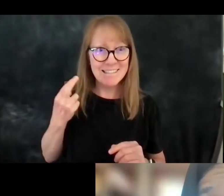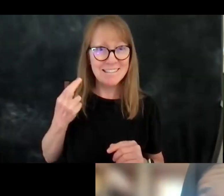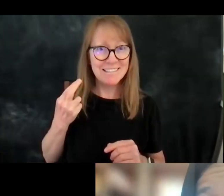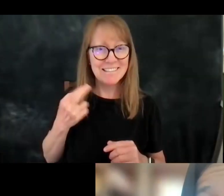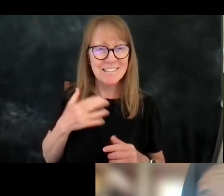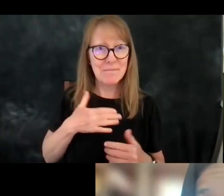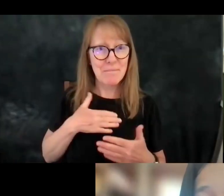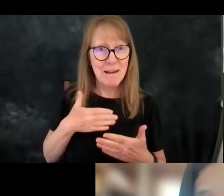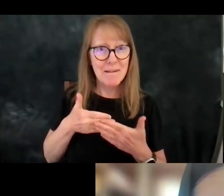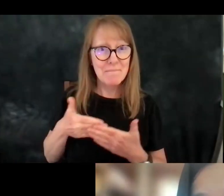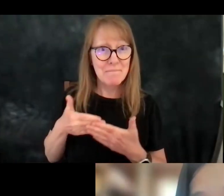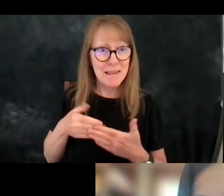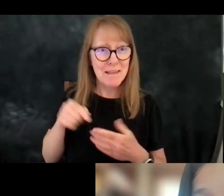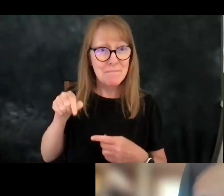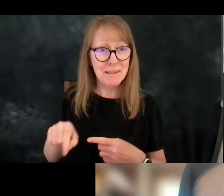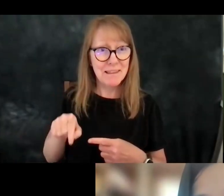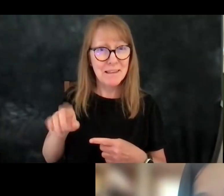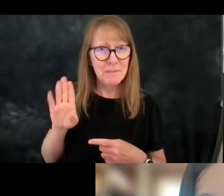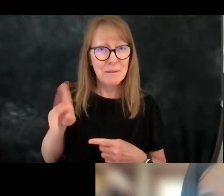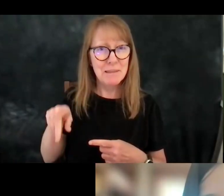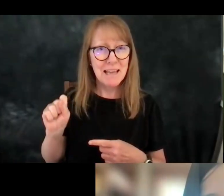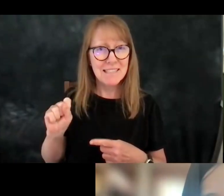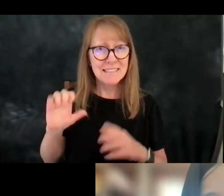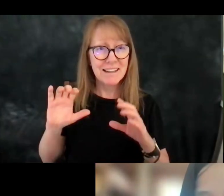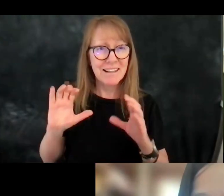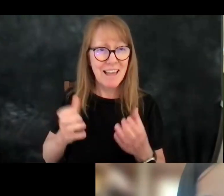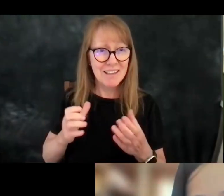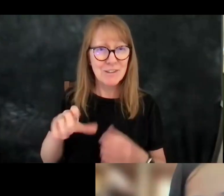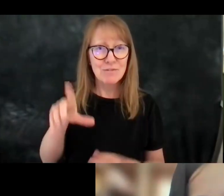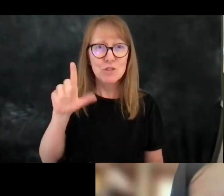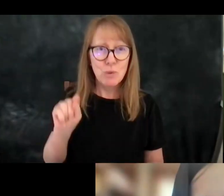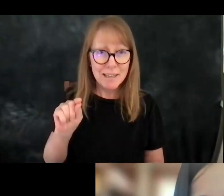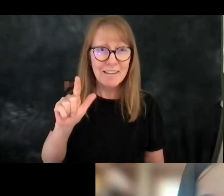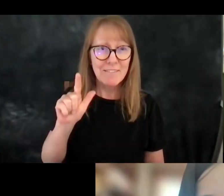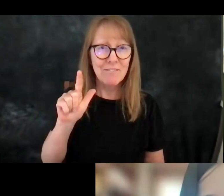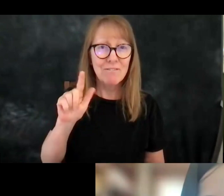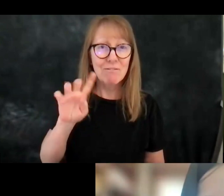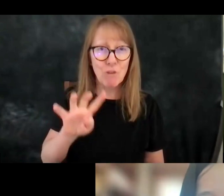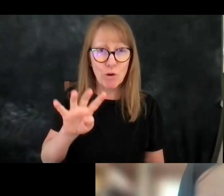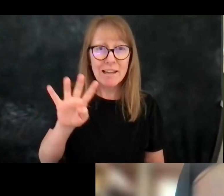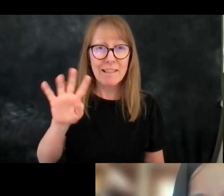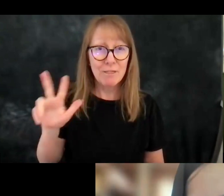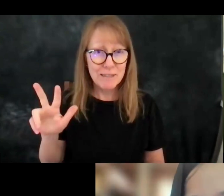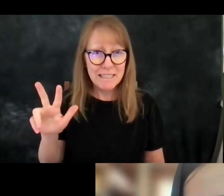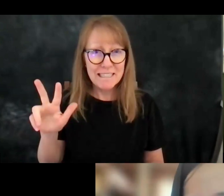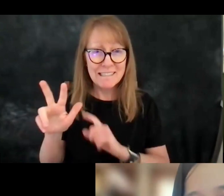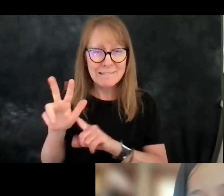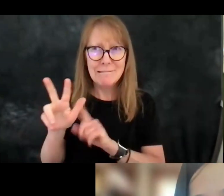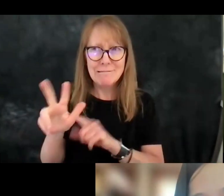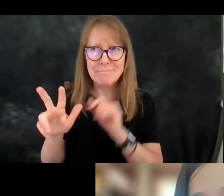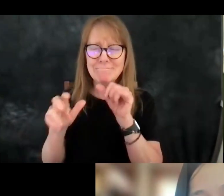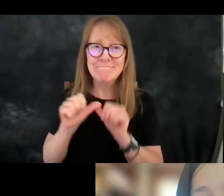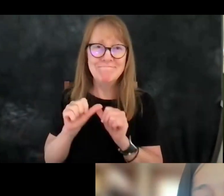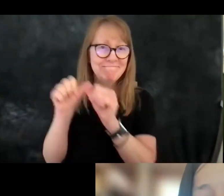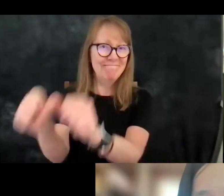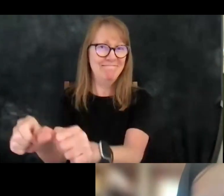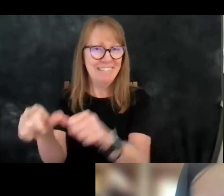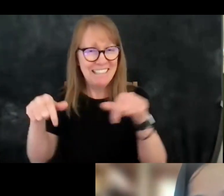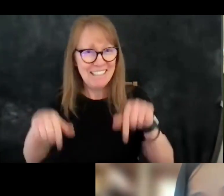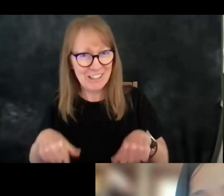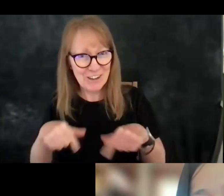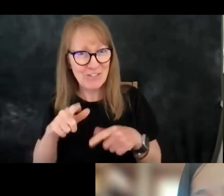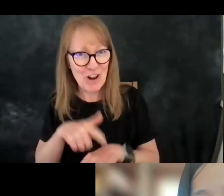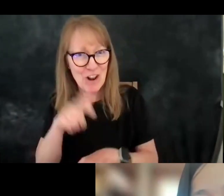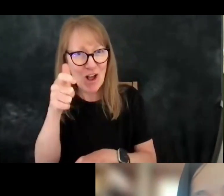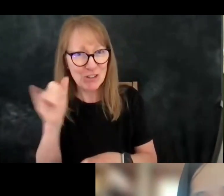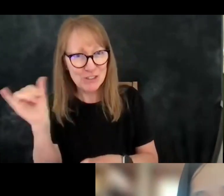going to be BPS class of 2043. So I'm in the system for a little while longer as well. Most